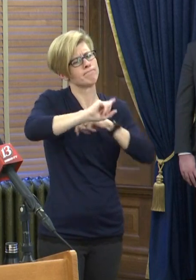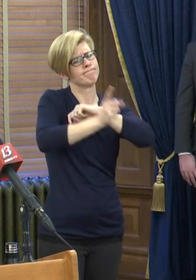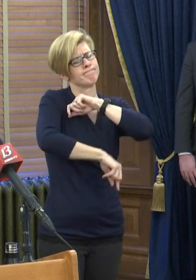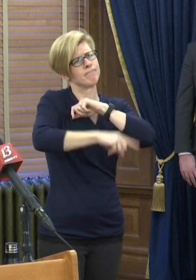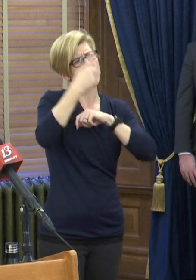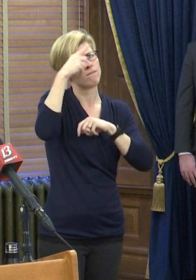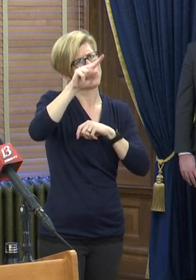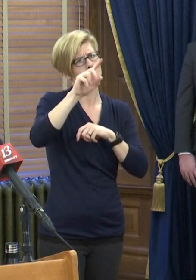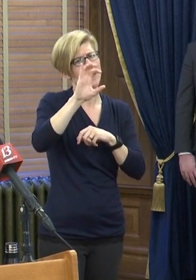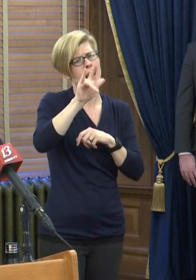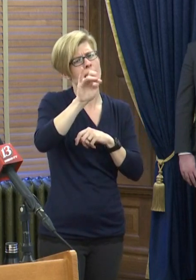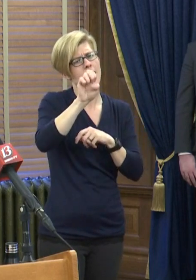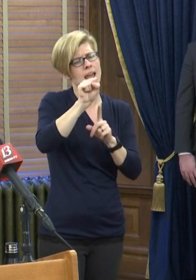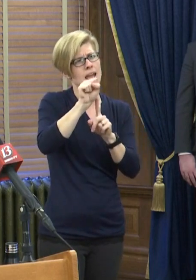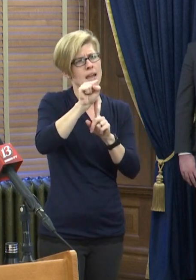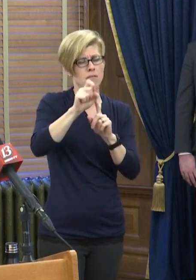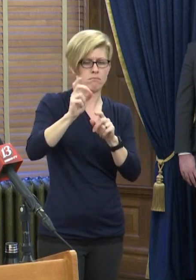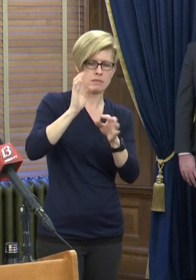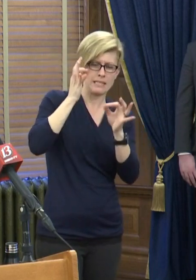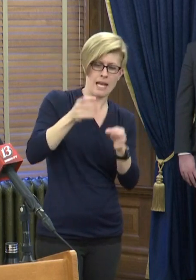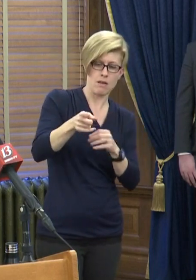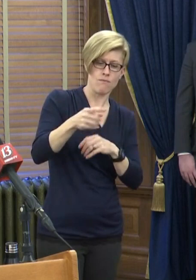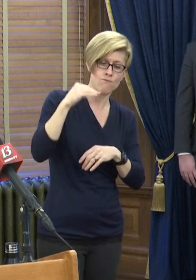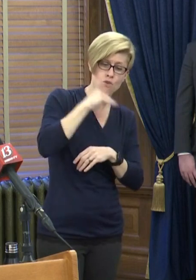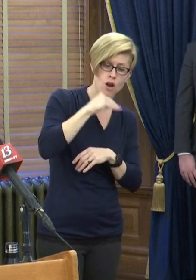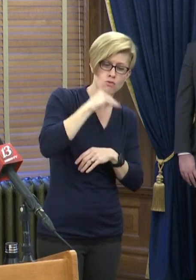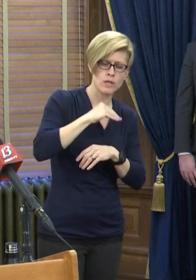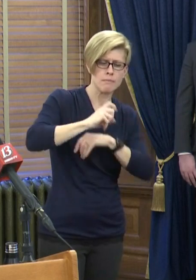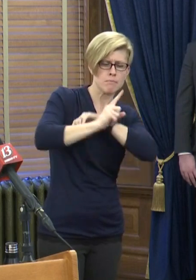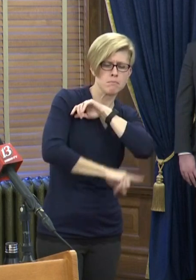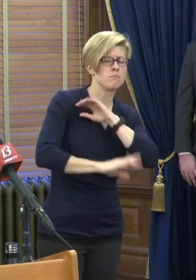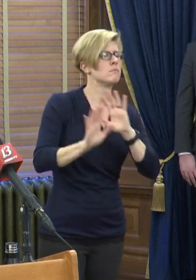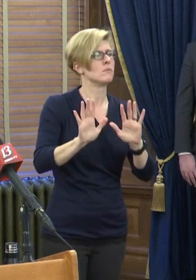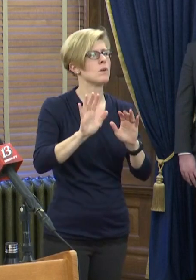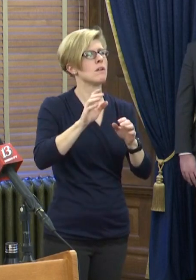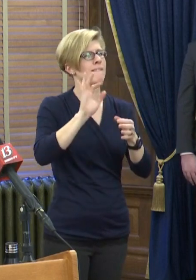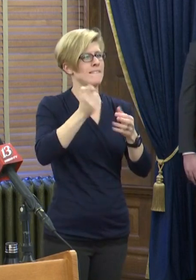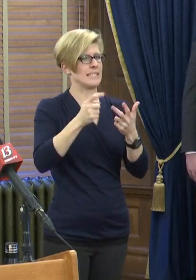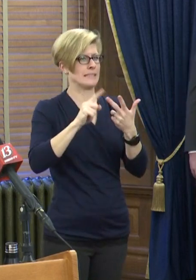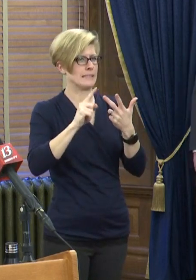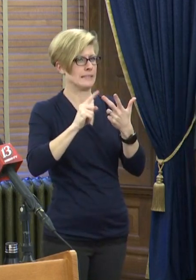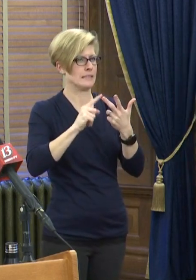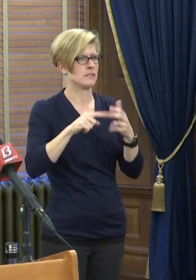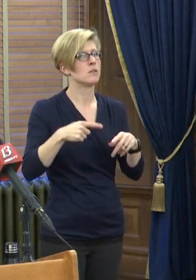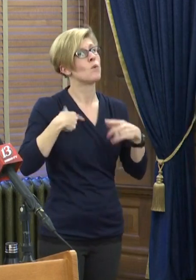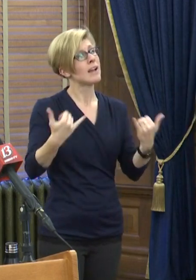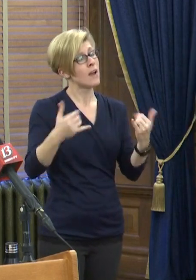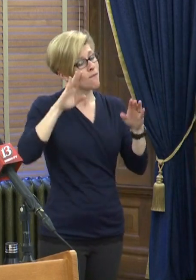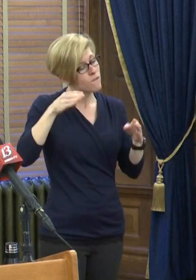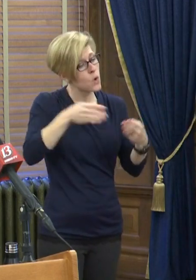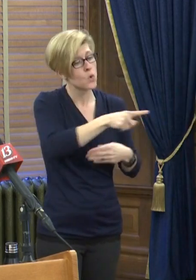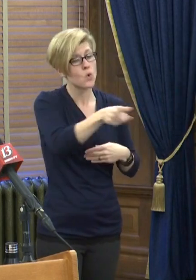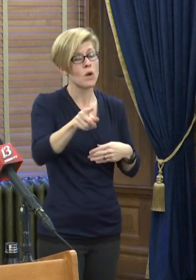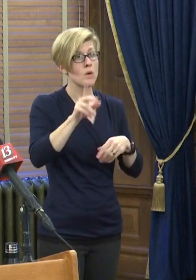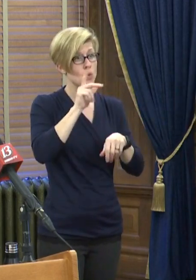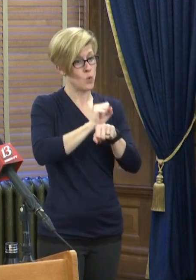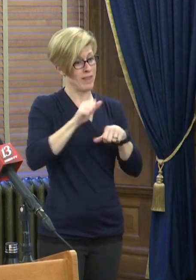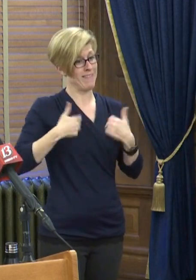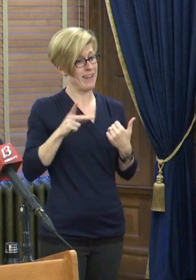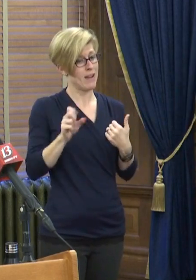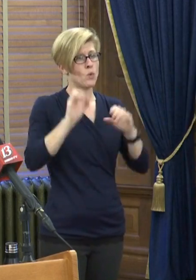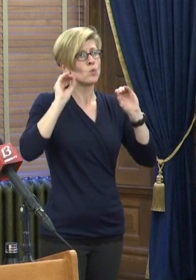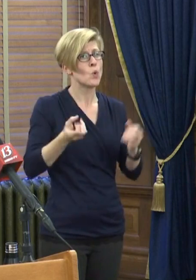claims determined to be fraudulent. Right now, we need to support our unemployed Kansans in every way